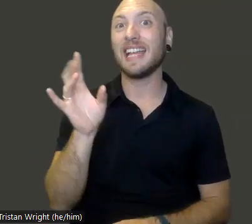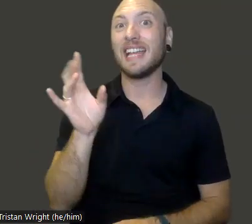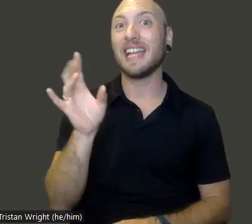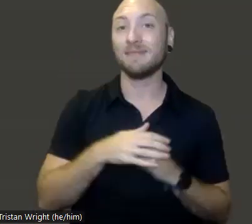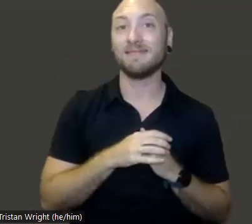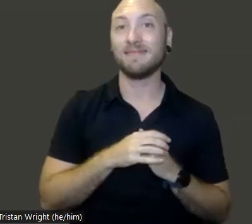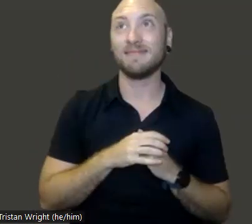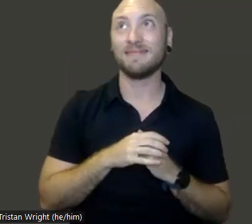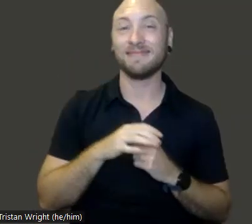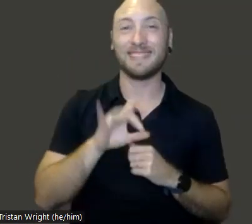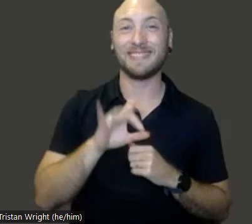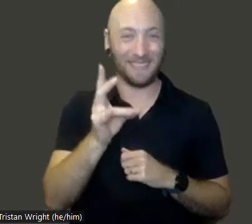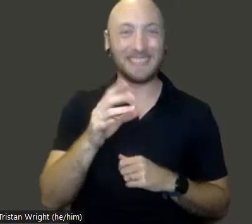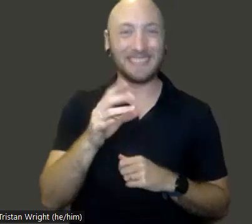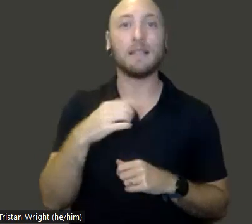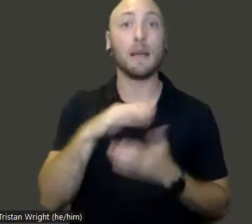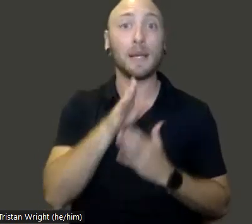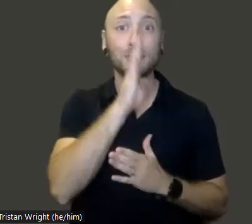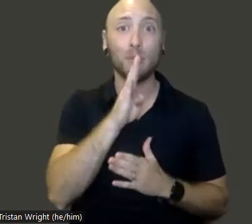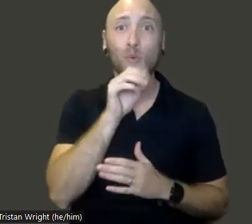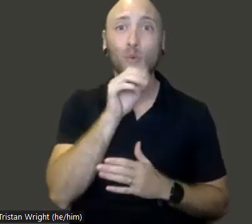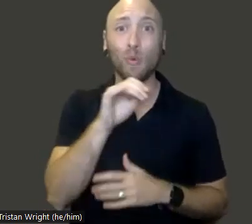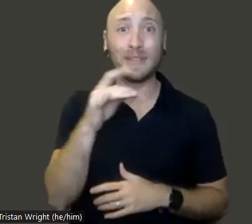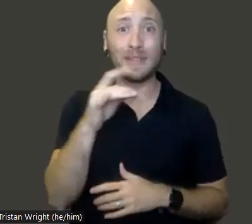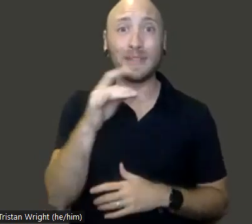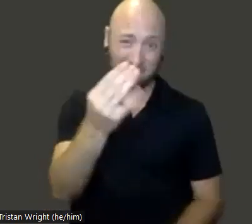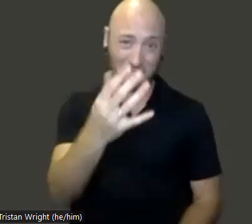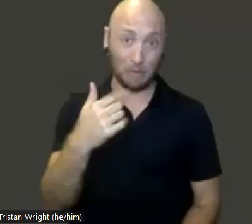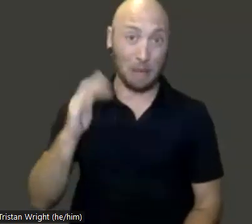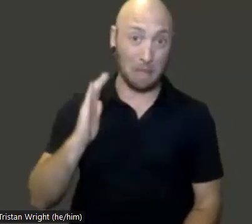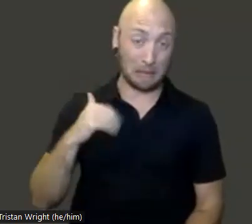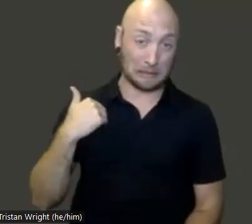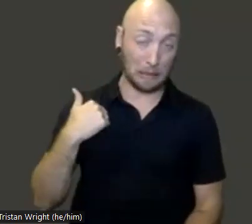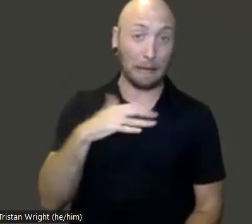old. So yes, I was once young and sober.